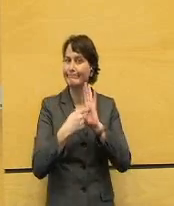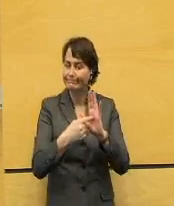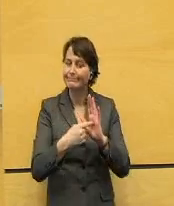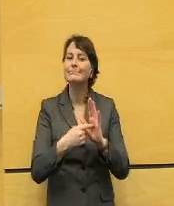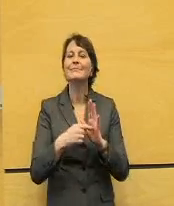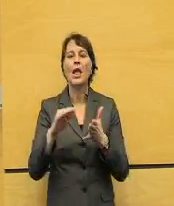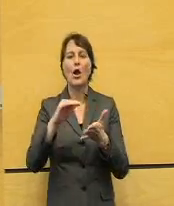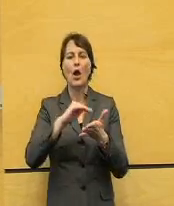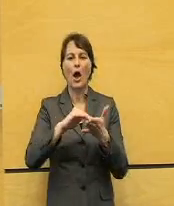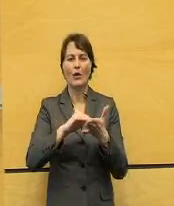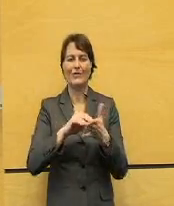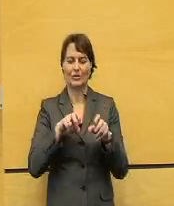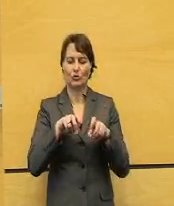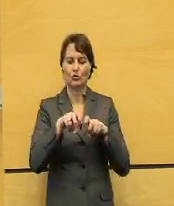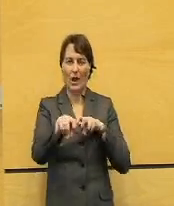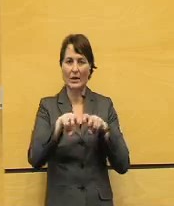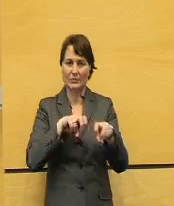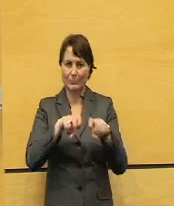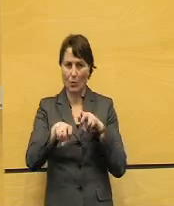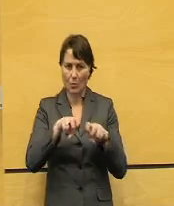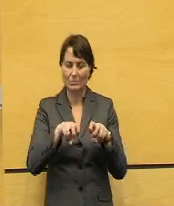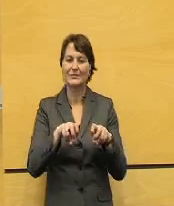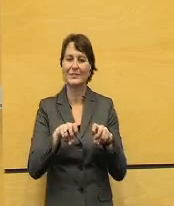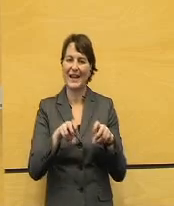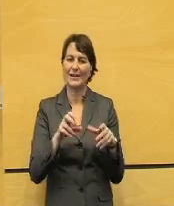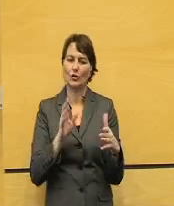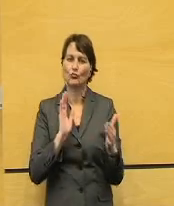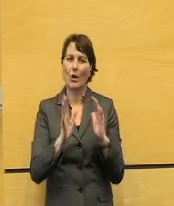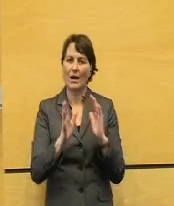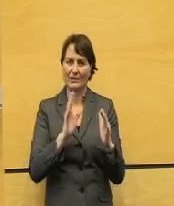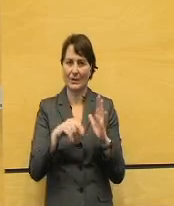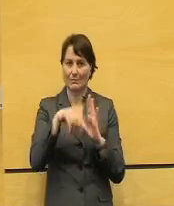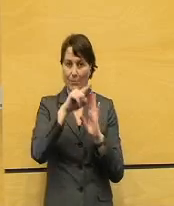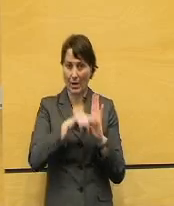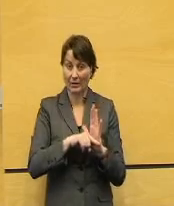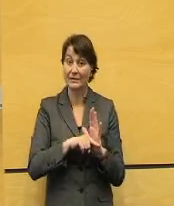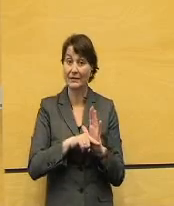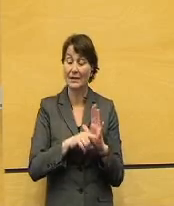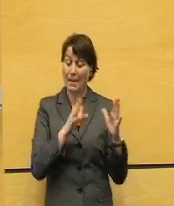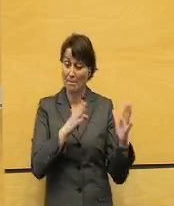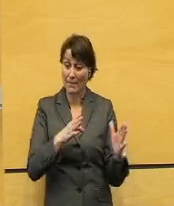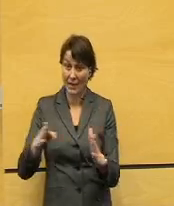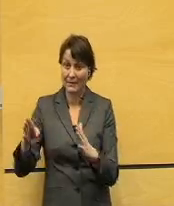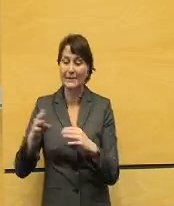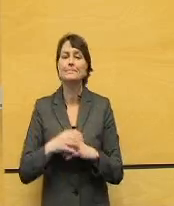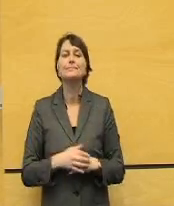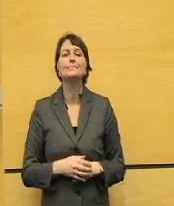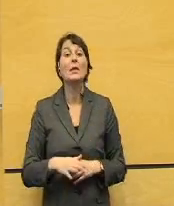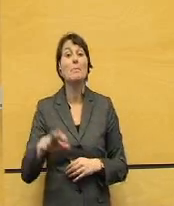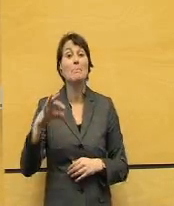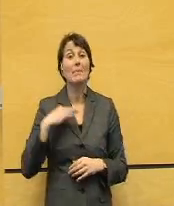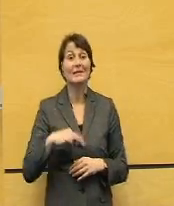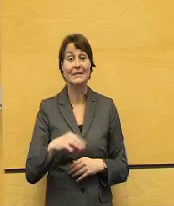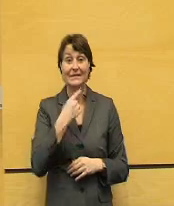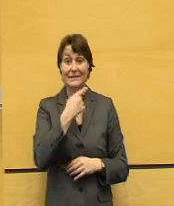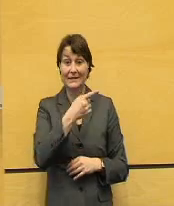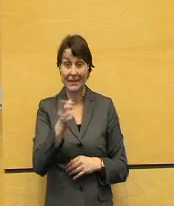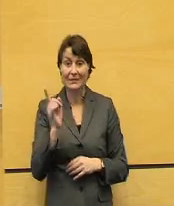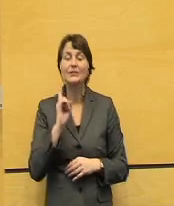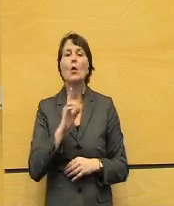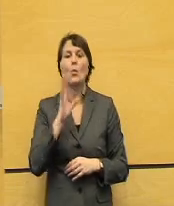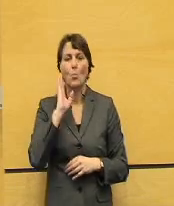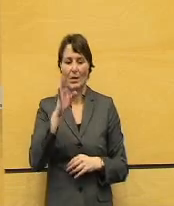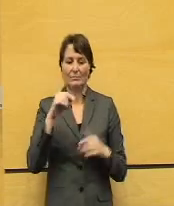of Transport and Traffic Policy and Planning, Ministry of Transport, is